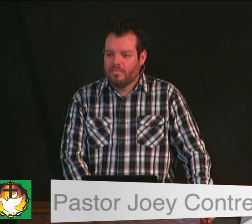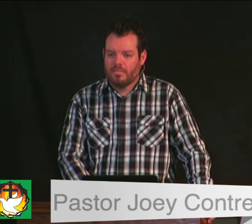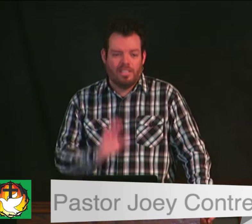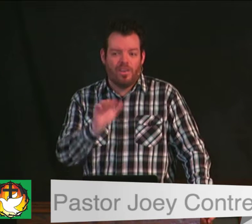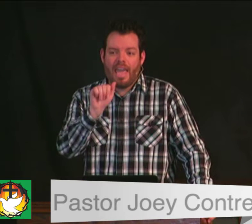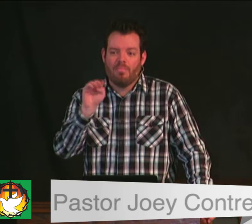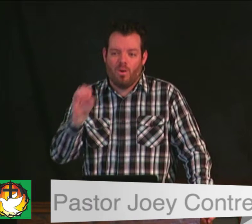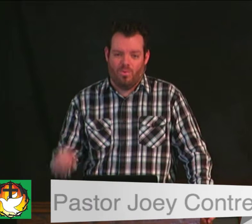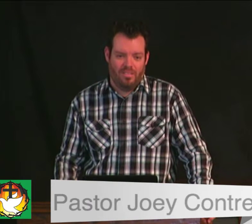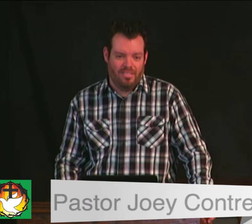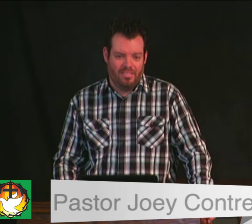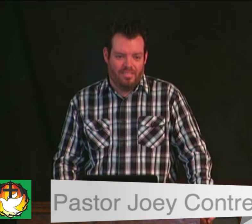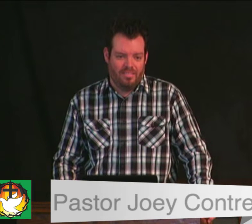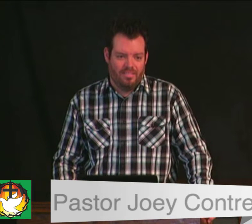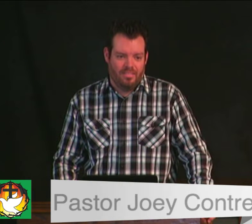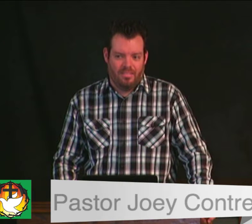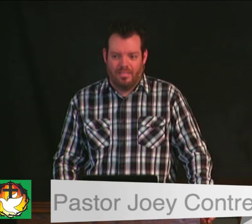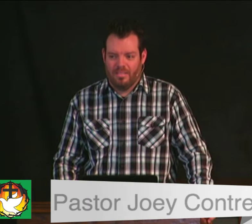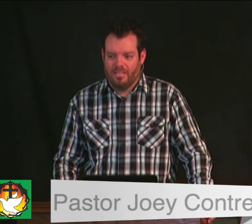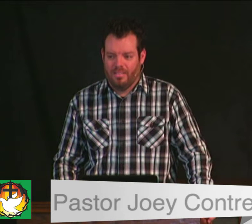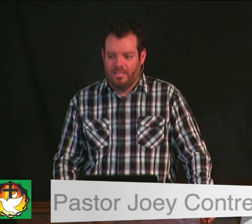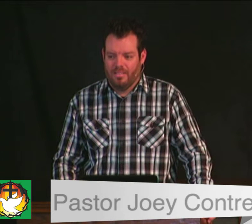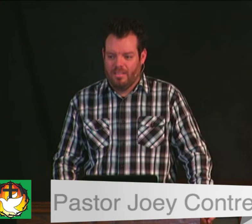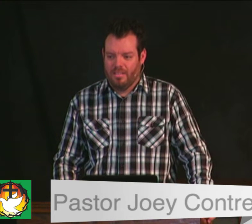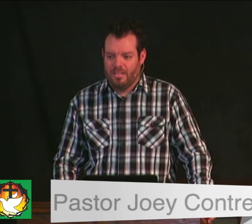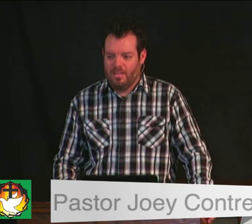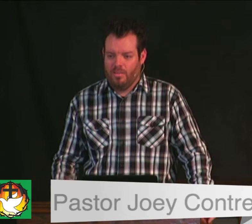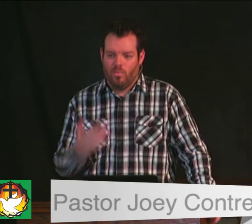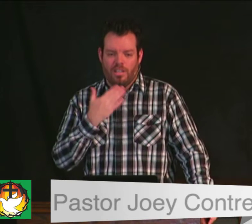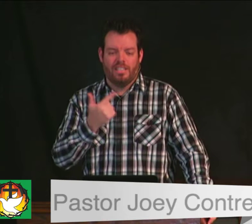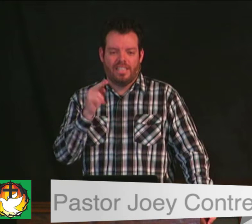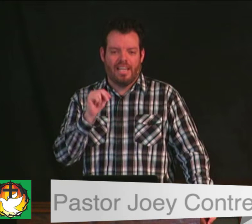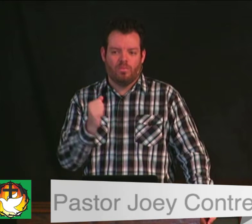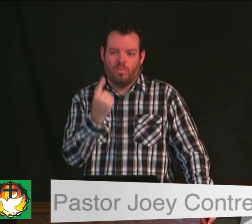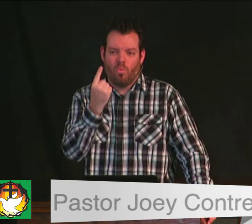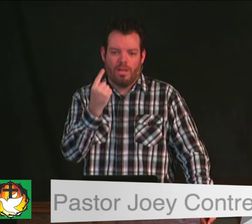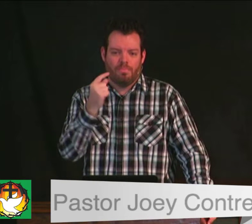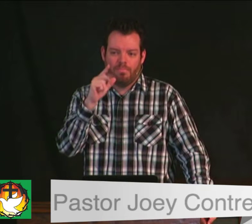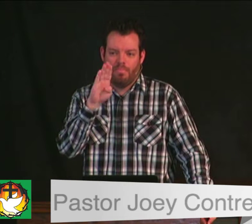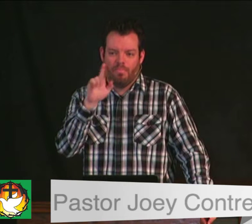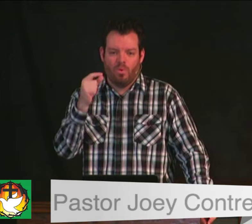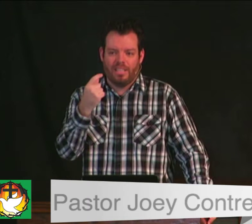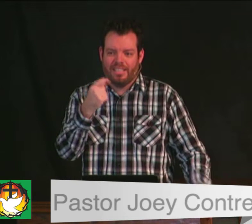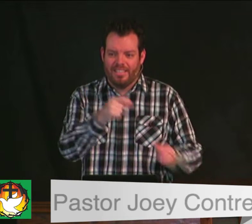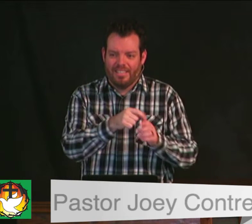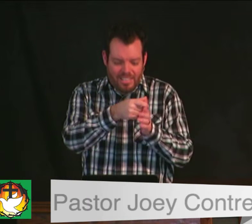It's your ammo. What good is a gun with one bullet?